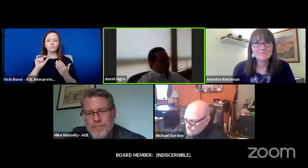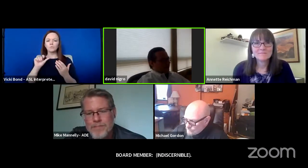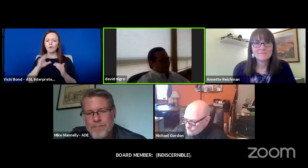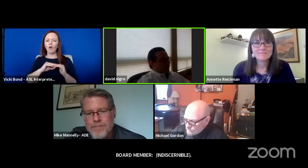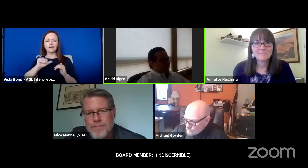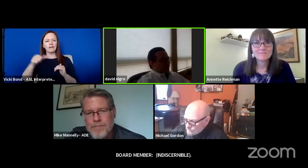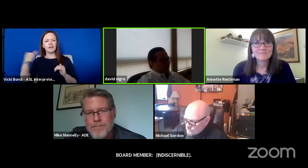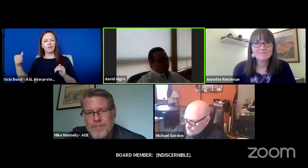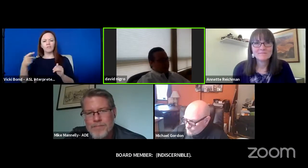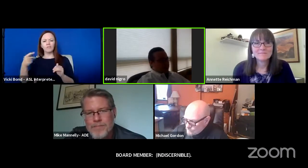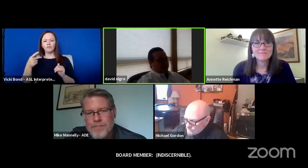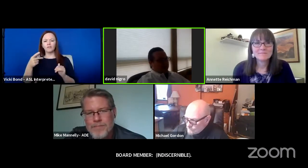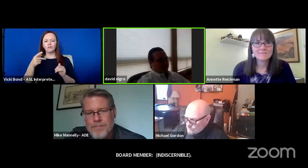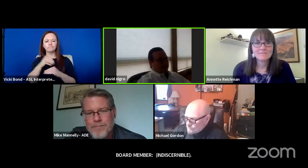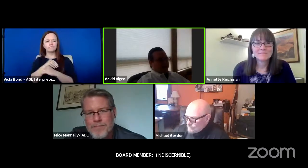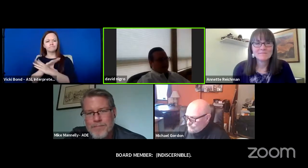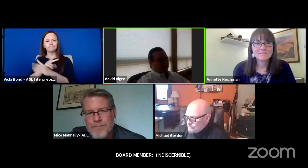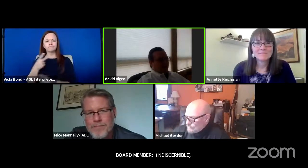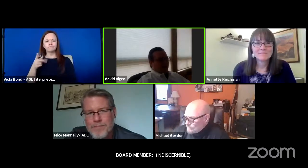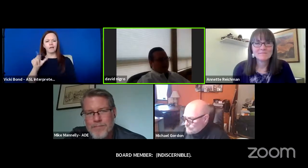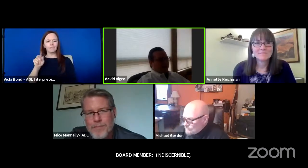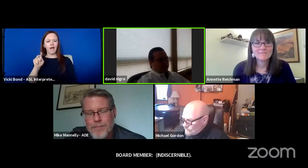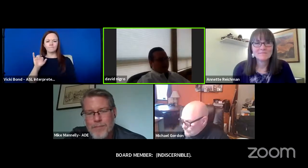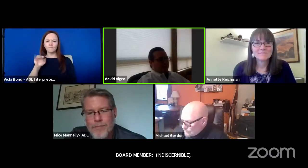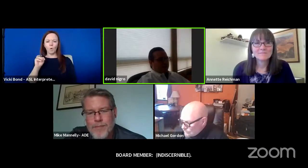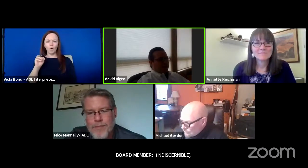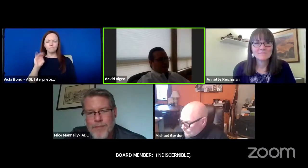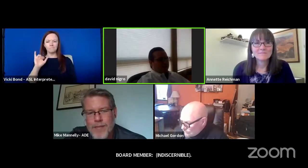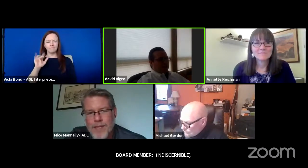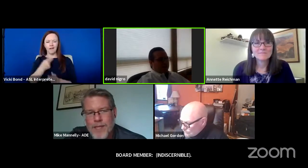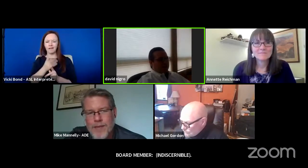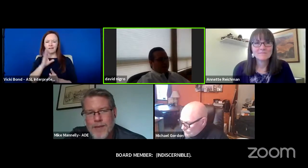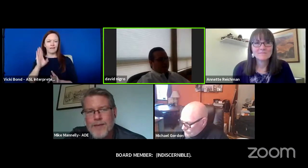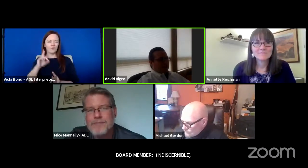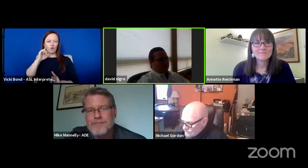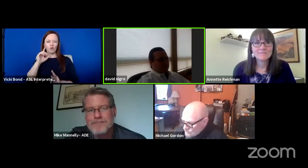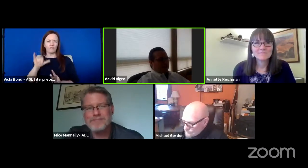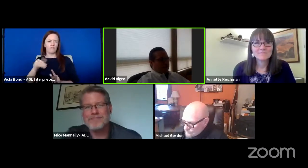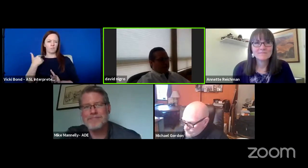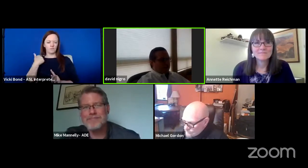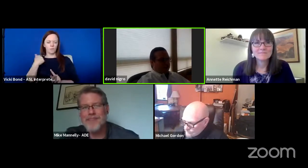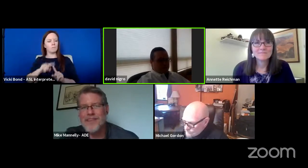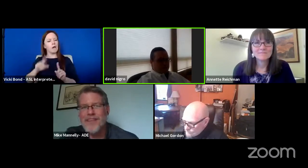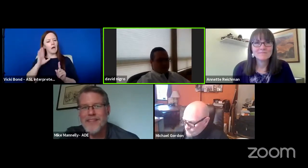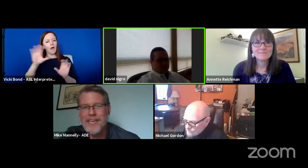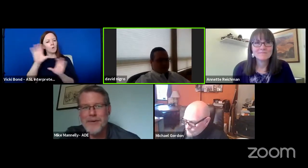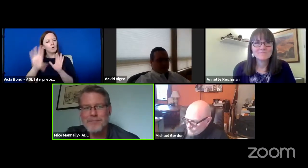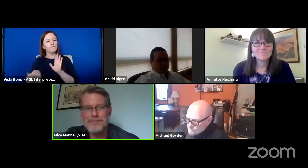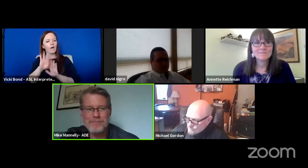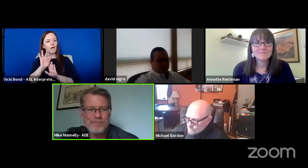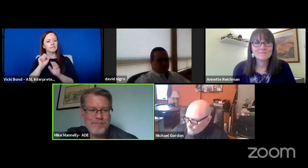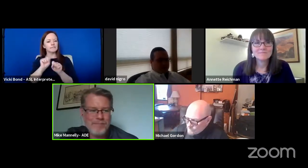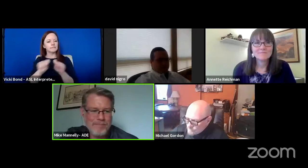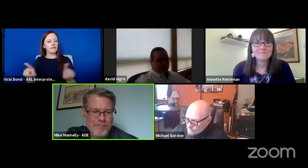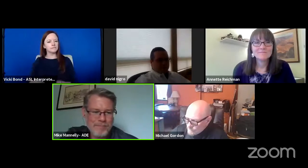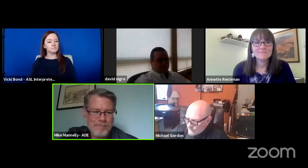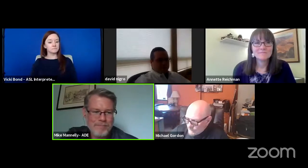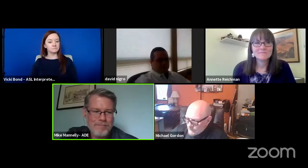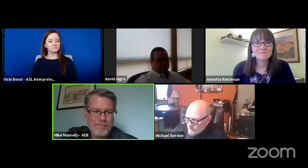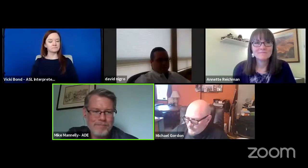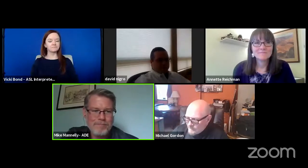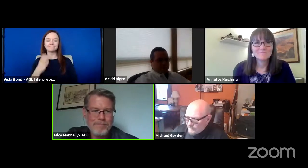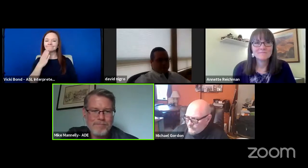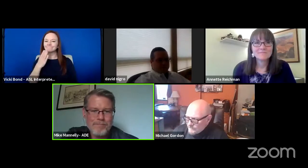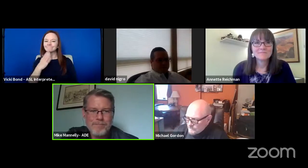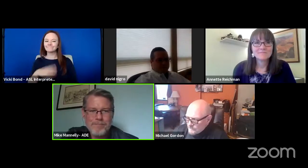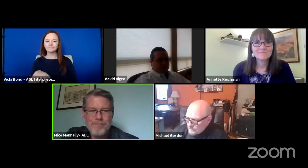I forget the name of it. It was something I hadn't heard of before, but I can find it and send it to you. Thank you. You